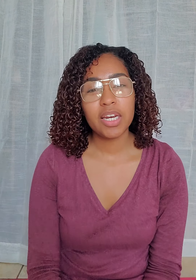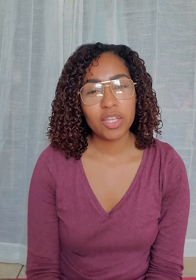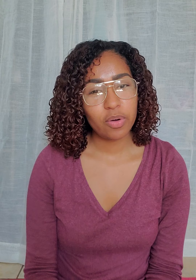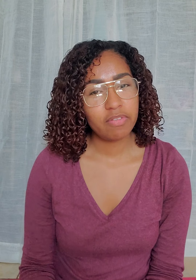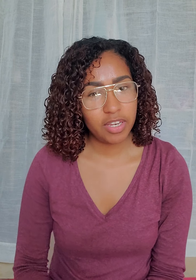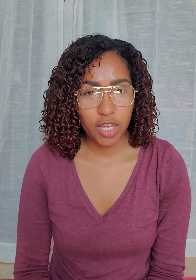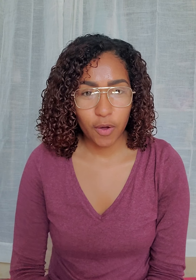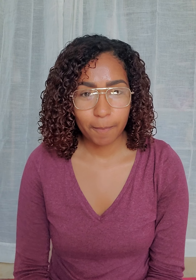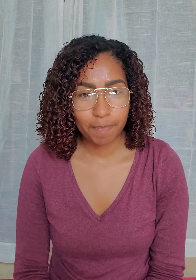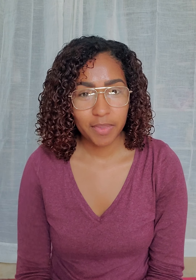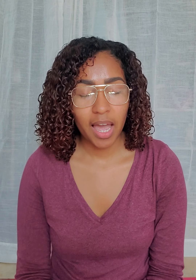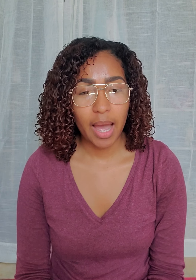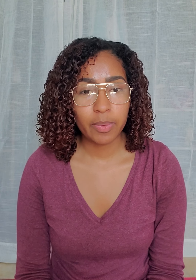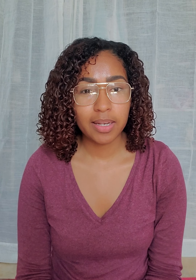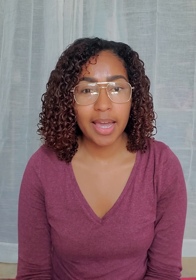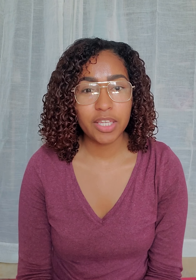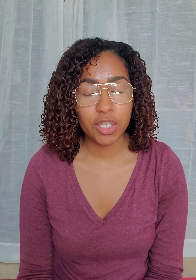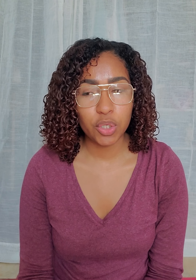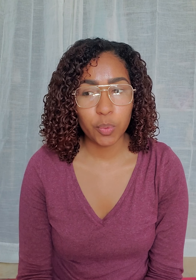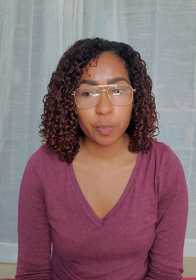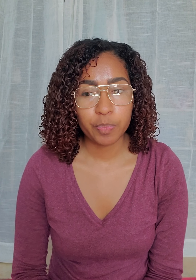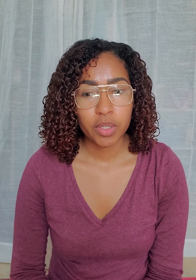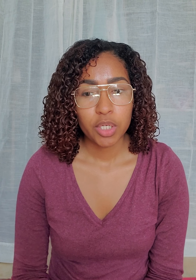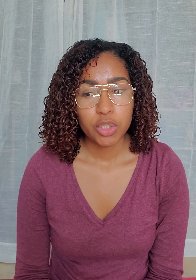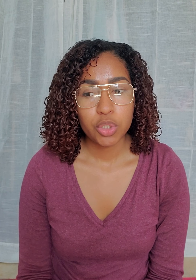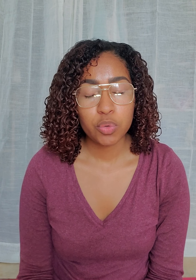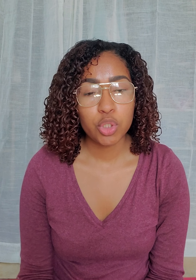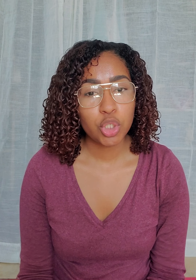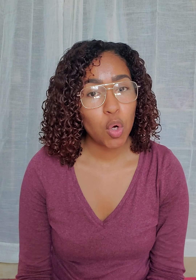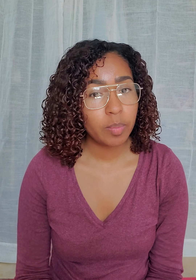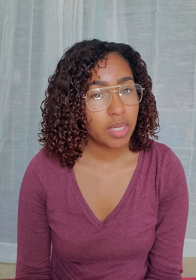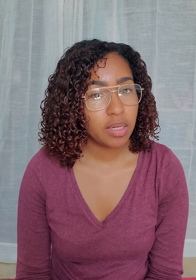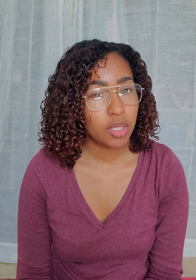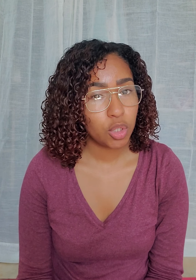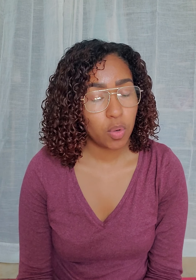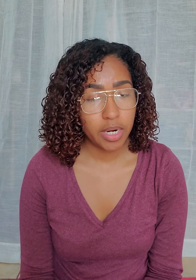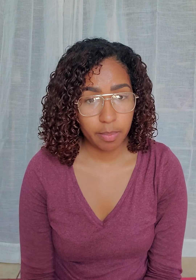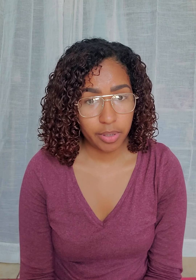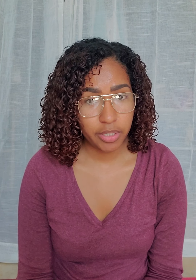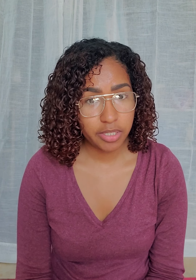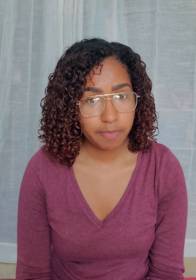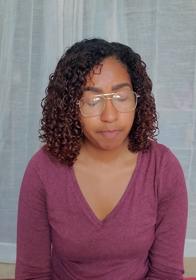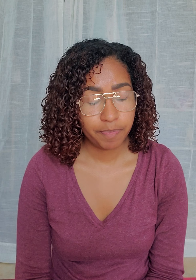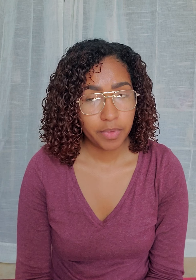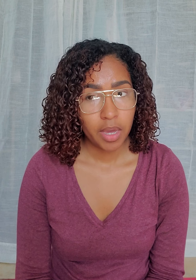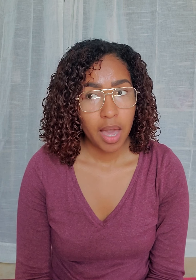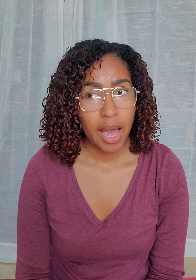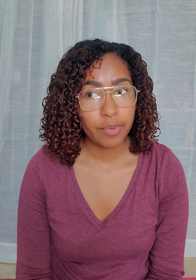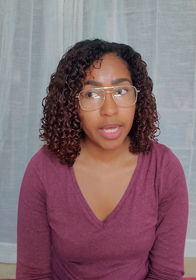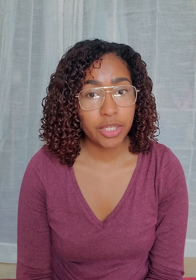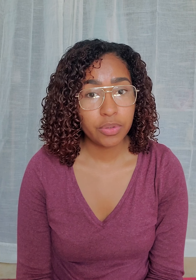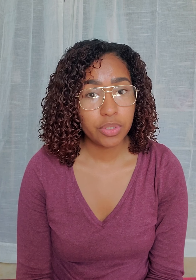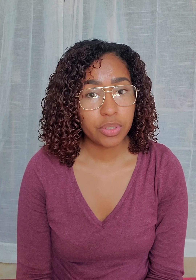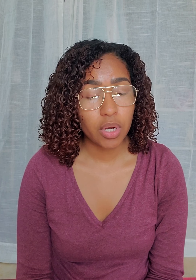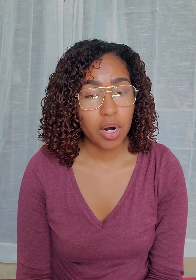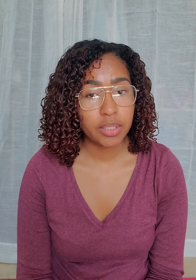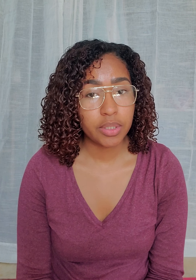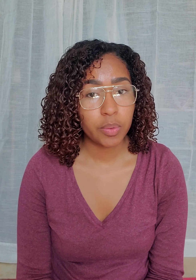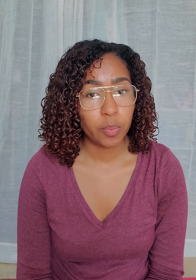your video, I would like you to show me your numbers. I would like you to start